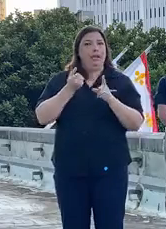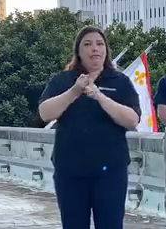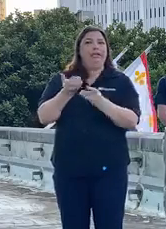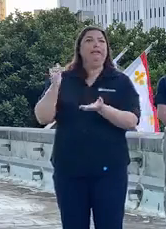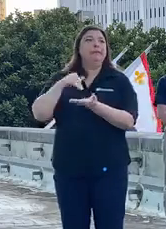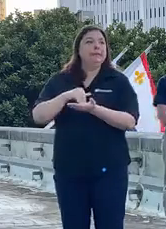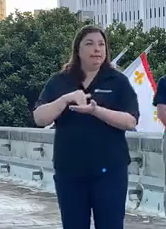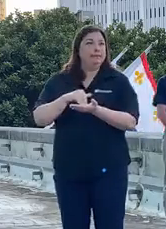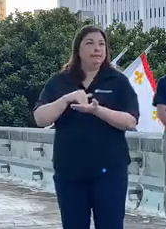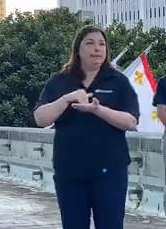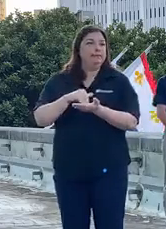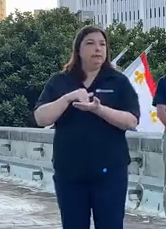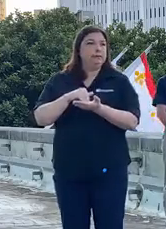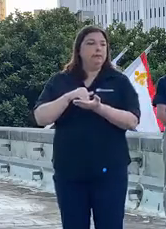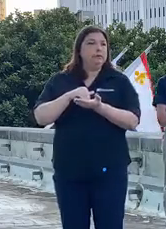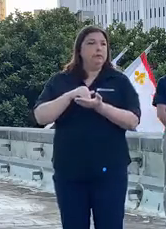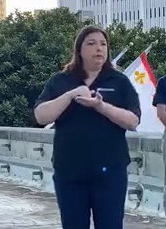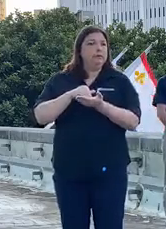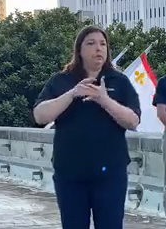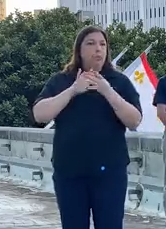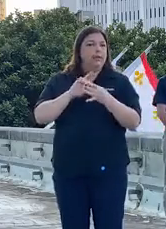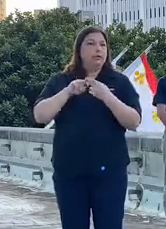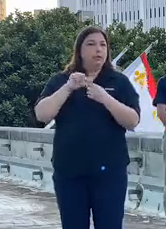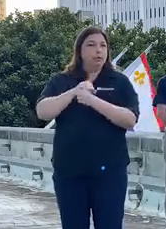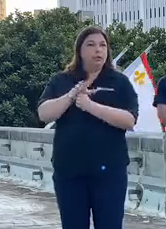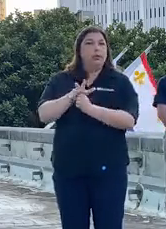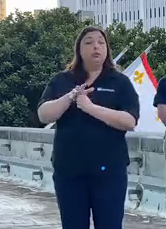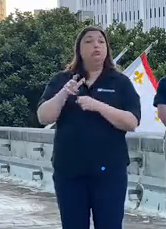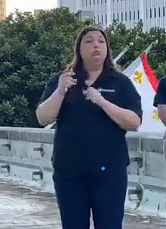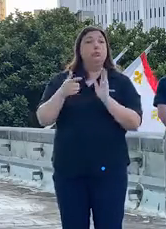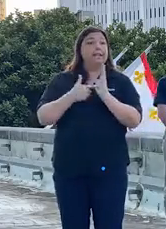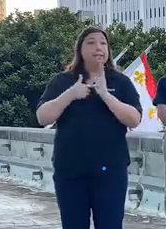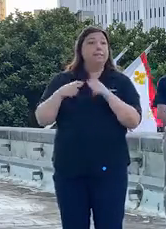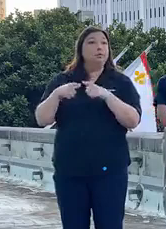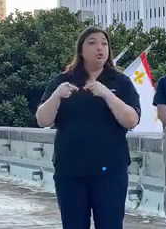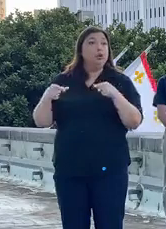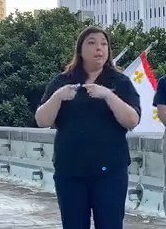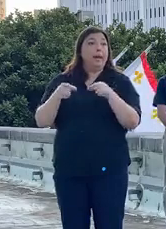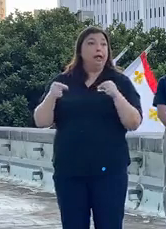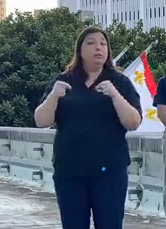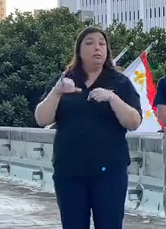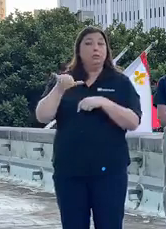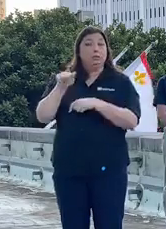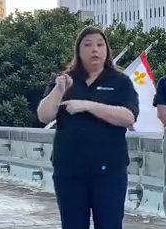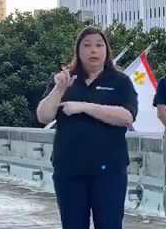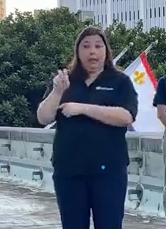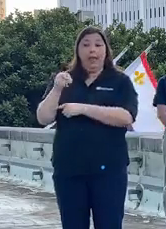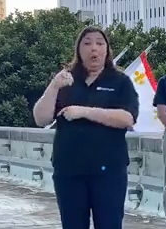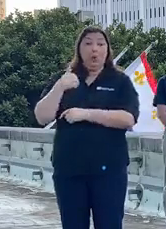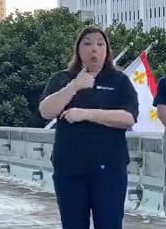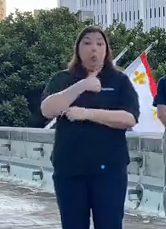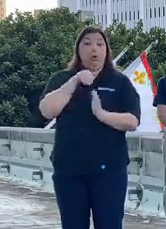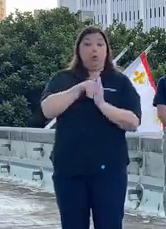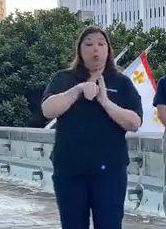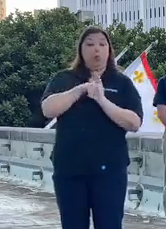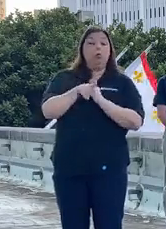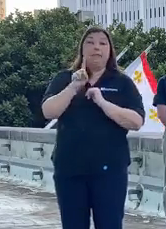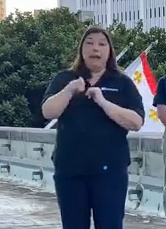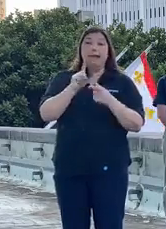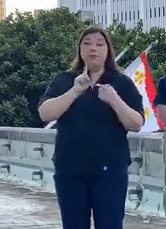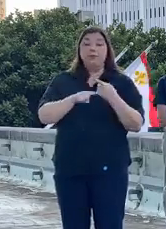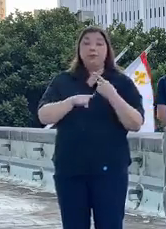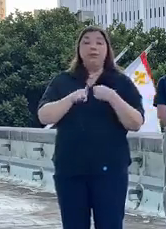affected as it relates to the virus, like Japan, for example. So the city is going to have to